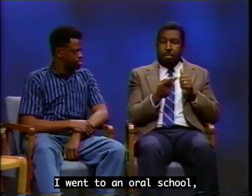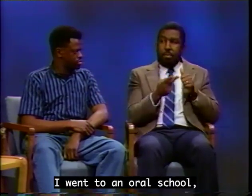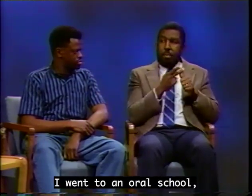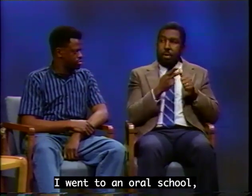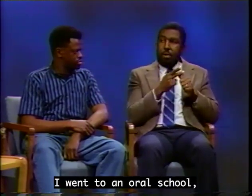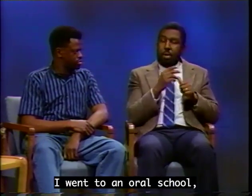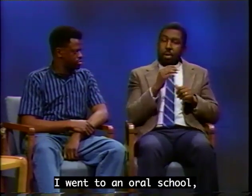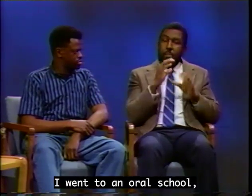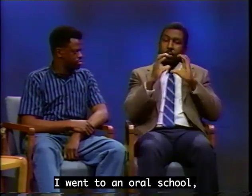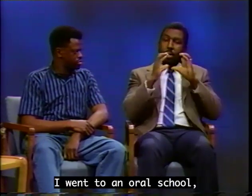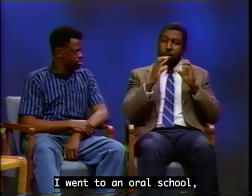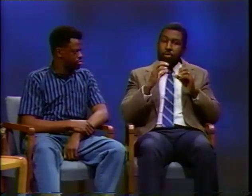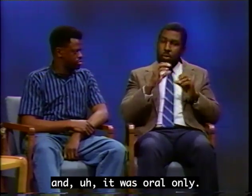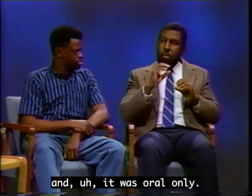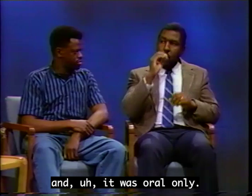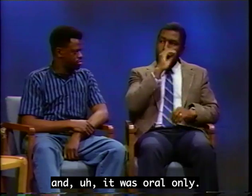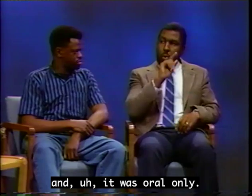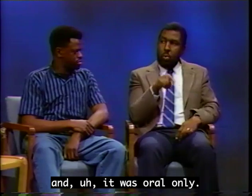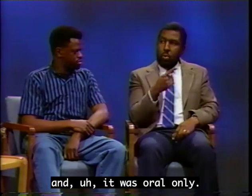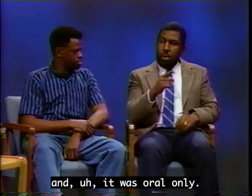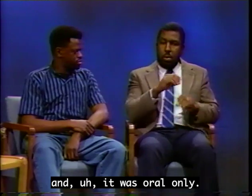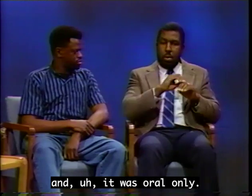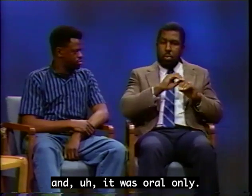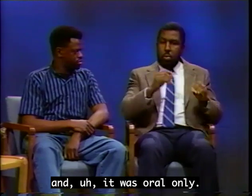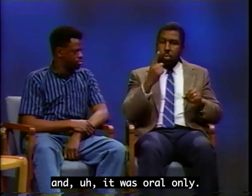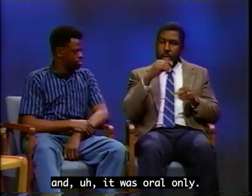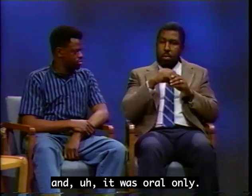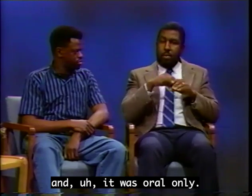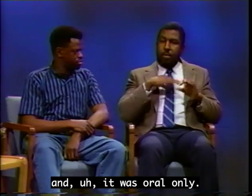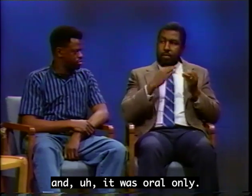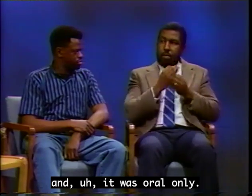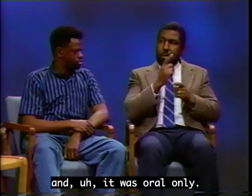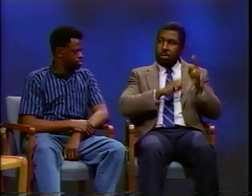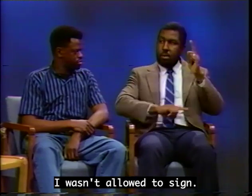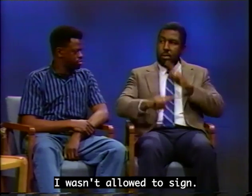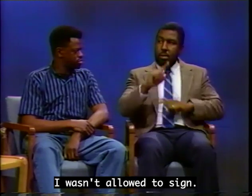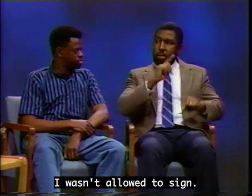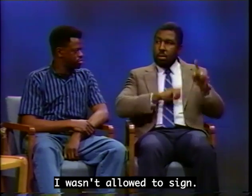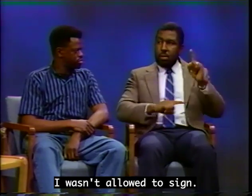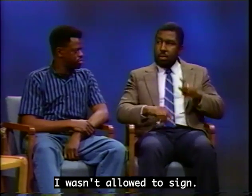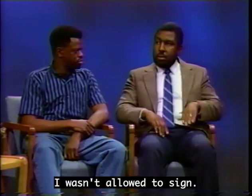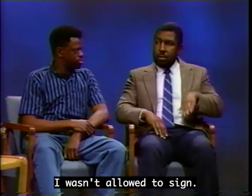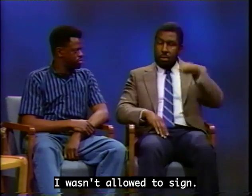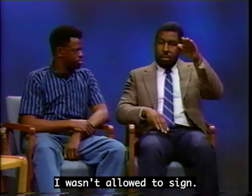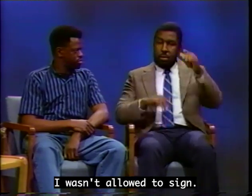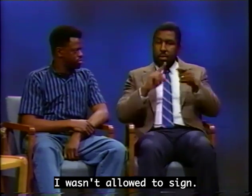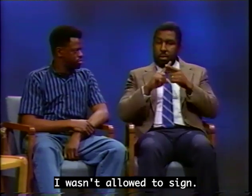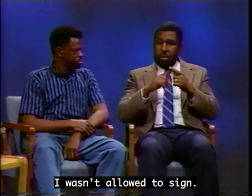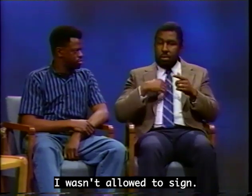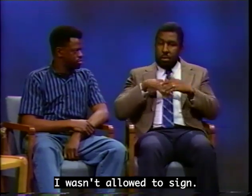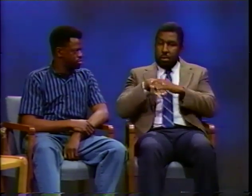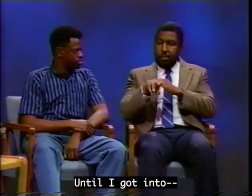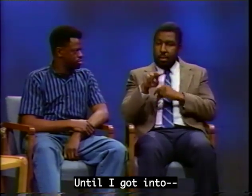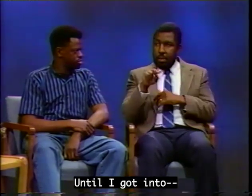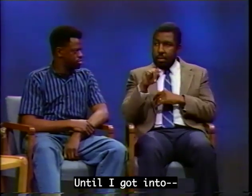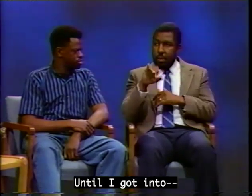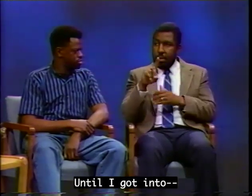oral school. And it was oral only. I wasn't allowed to sign until I got